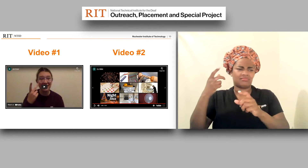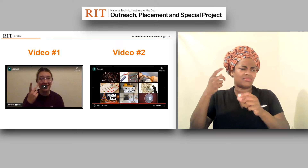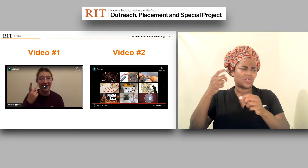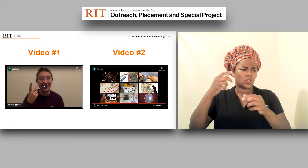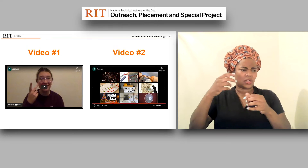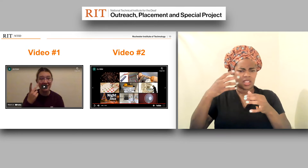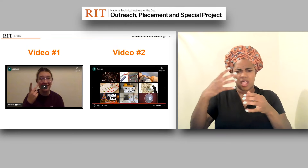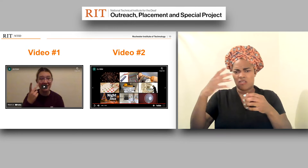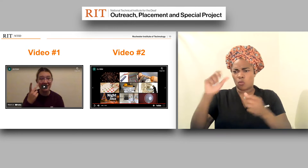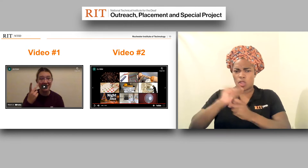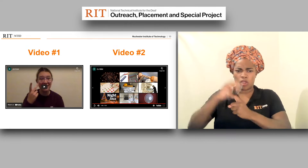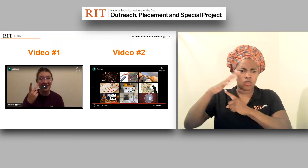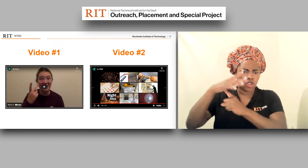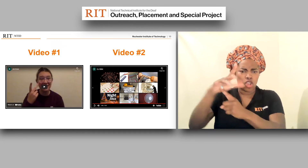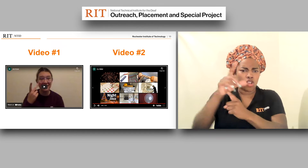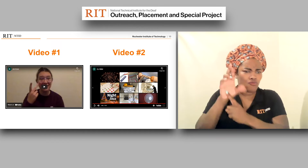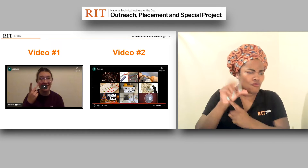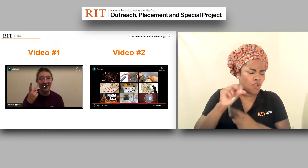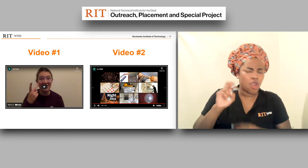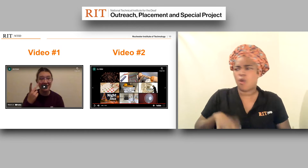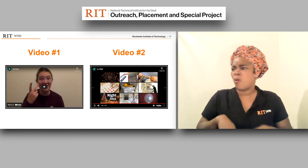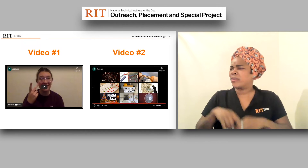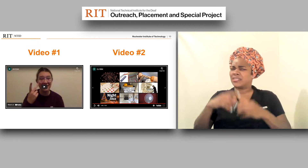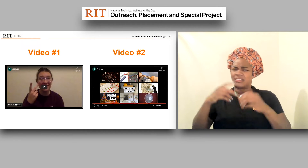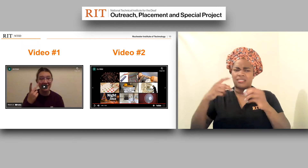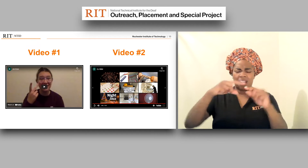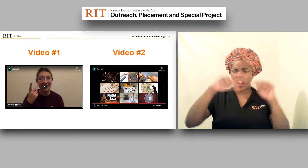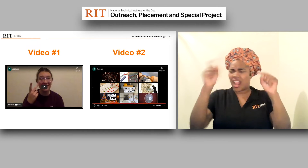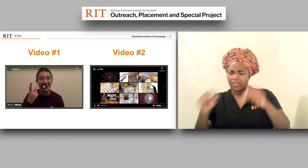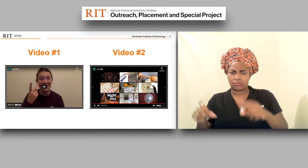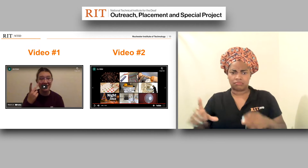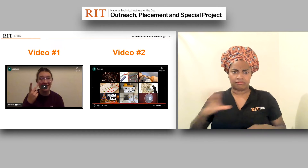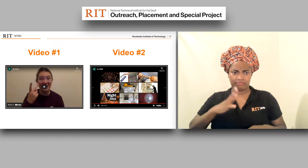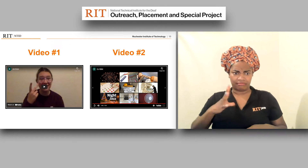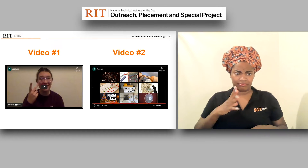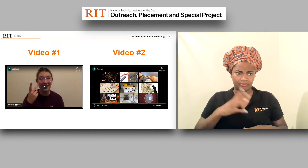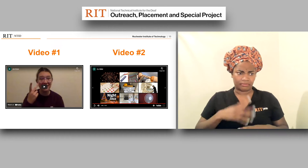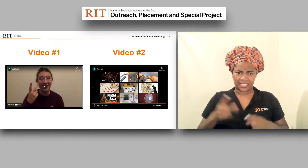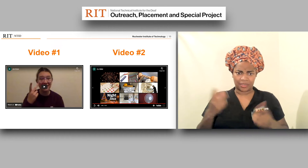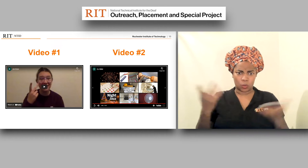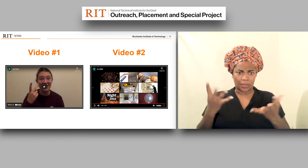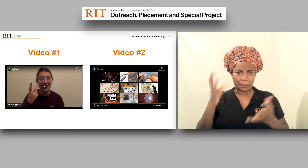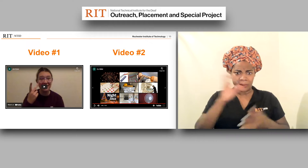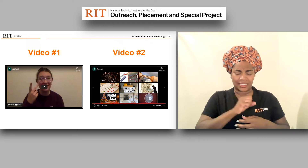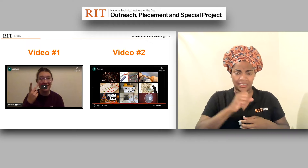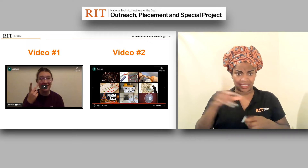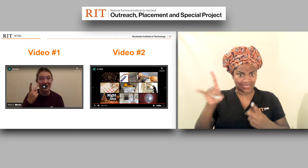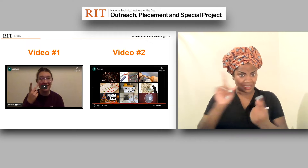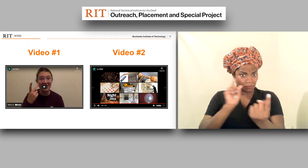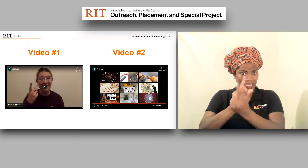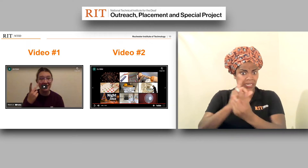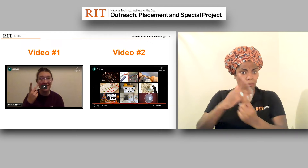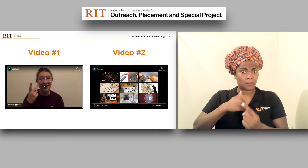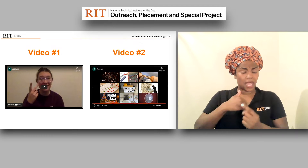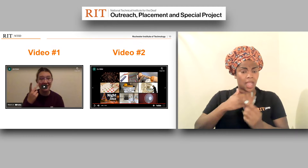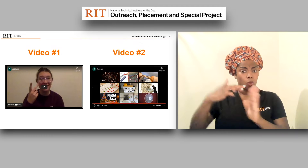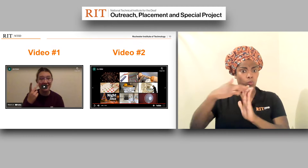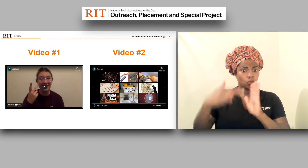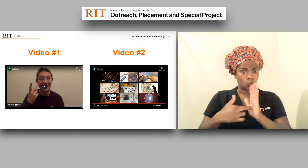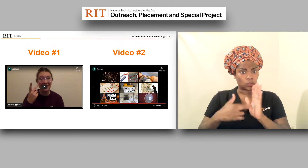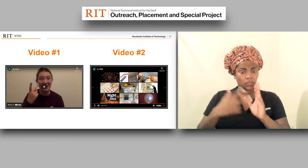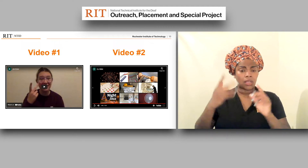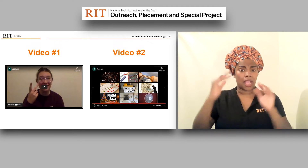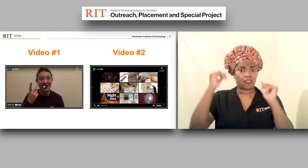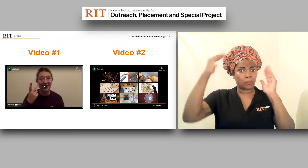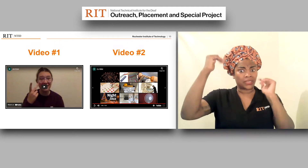machine, but they didn't describe it much. And for me, one rule is there's an expectation.